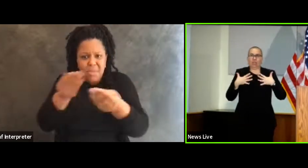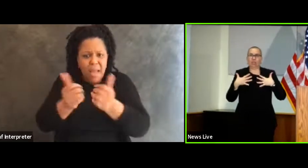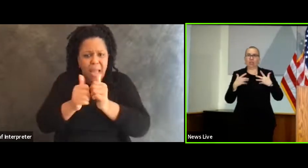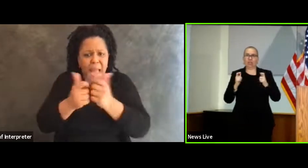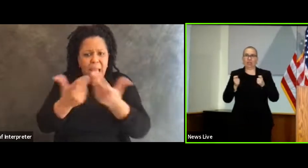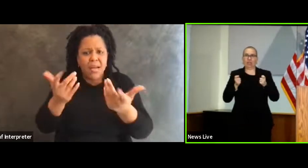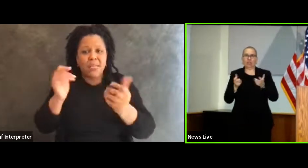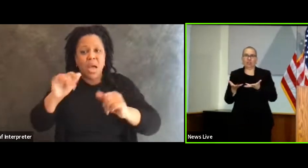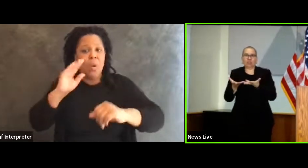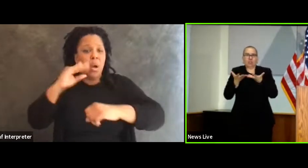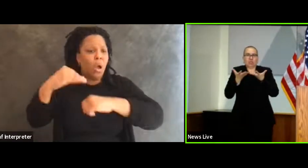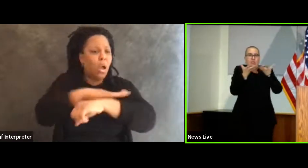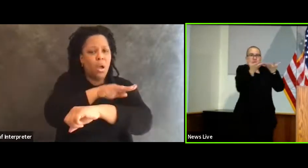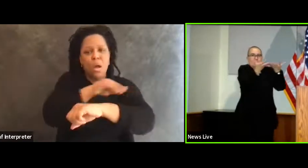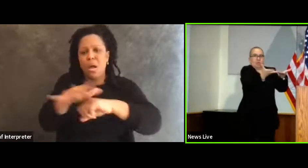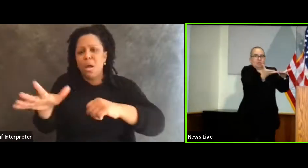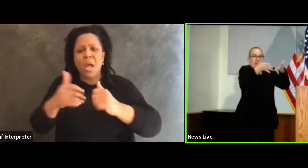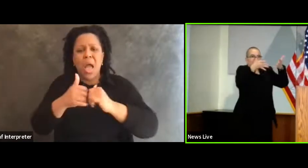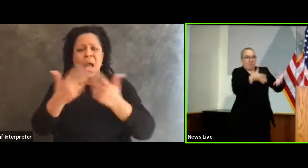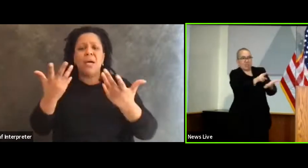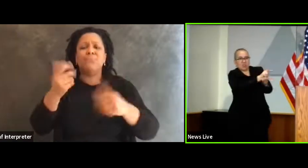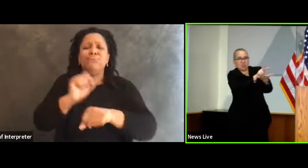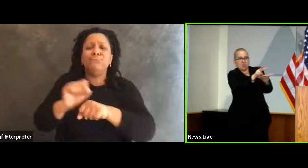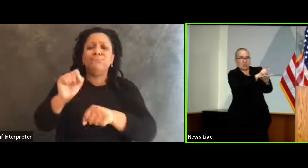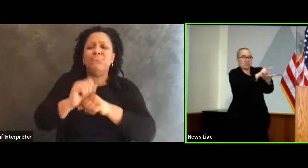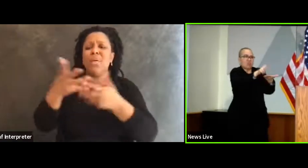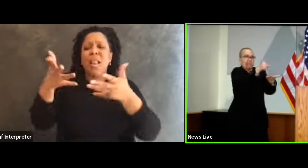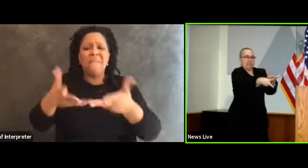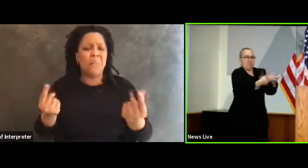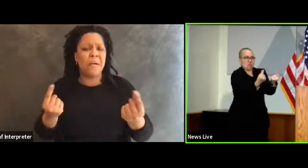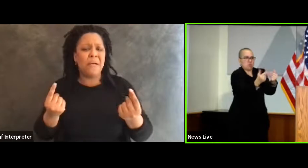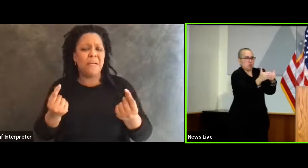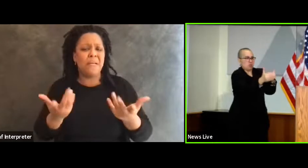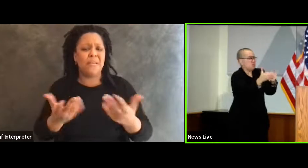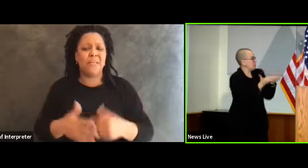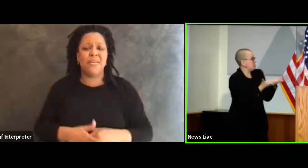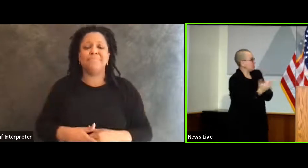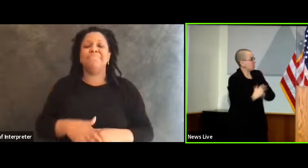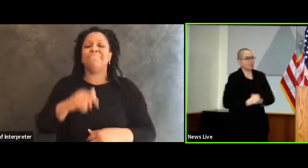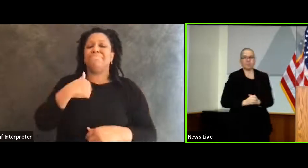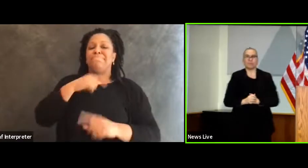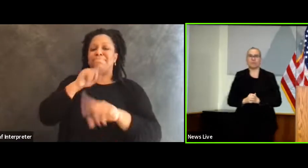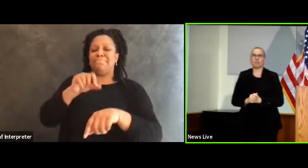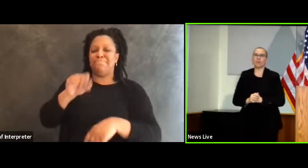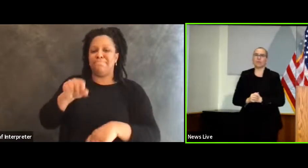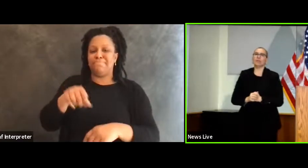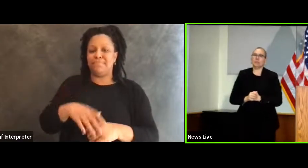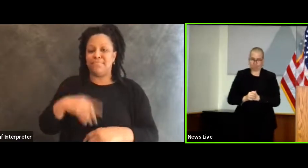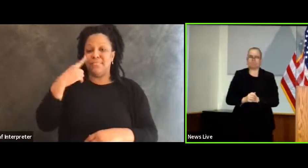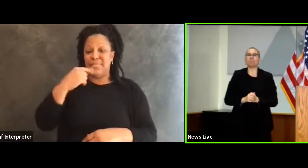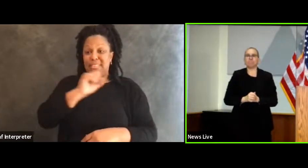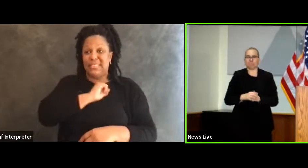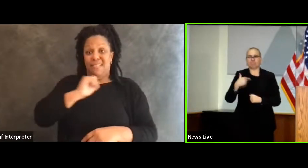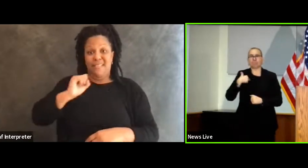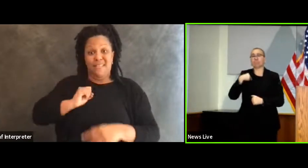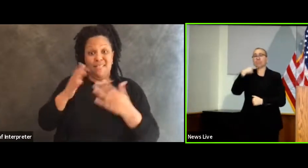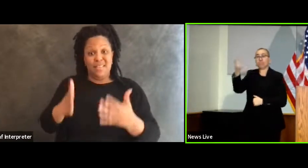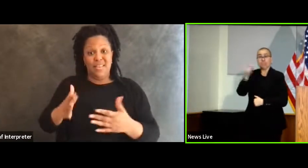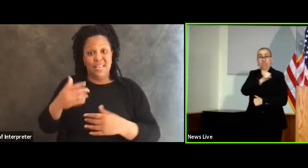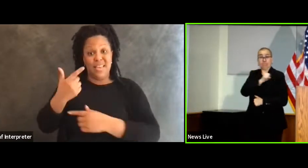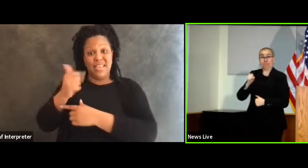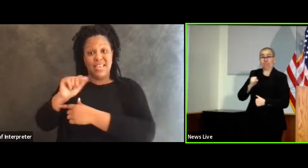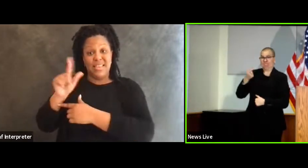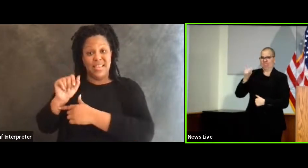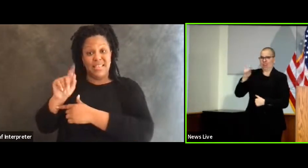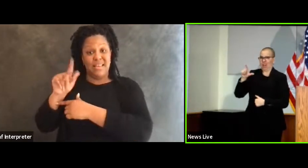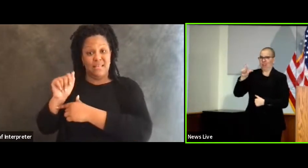the end of session. Sure. Well, I'll tell you, I think that Senator Gazelka and I share a perspective that we want all of this work